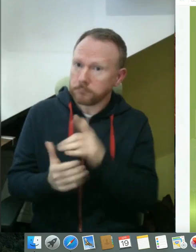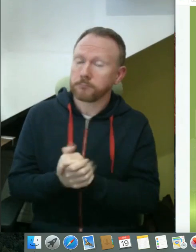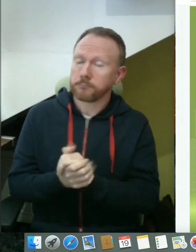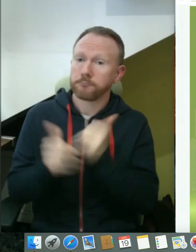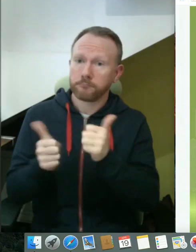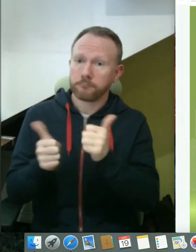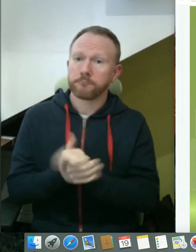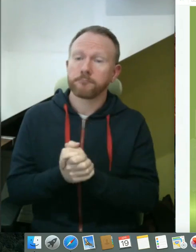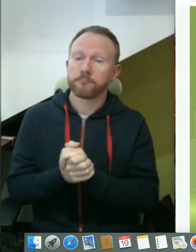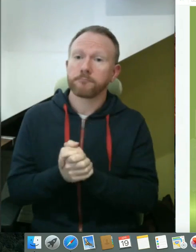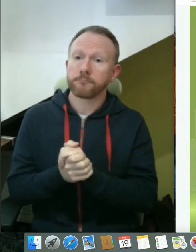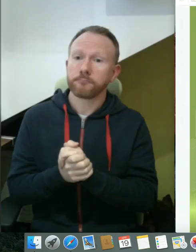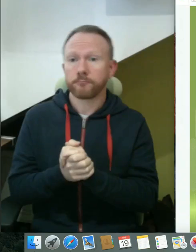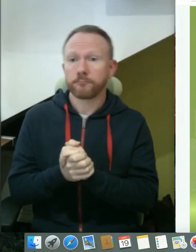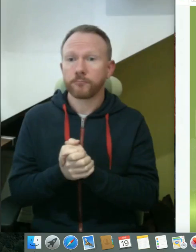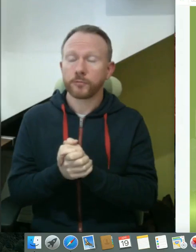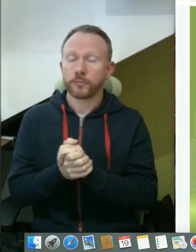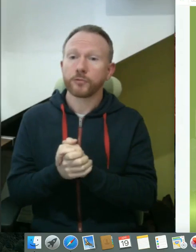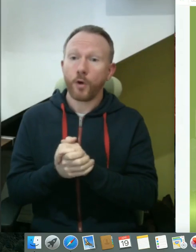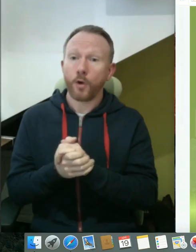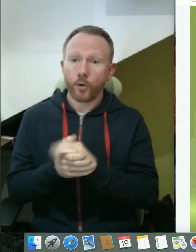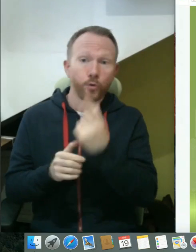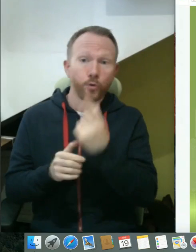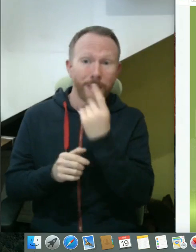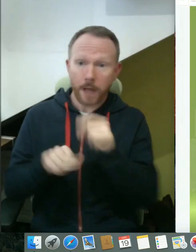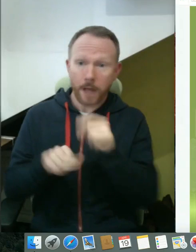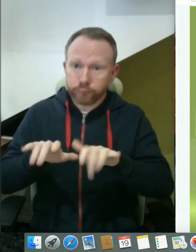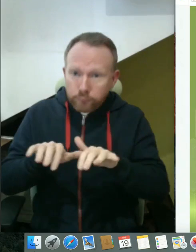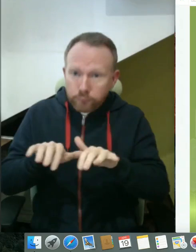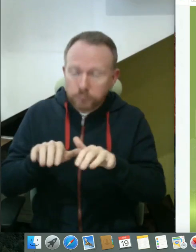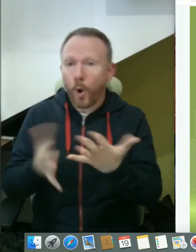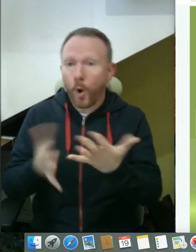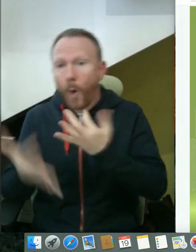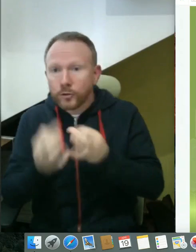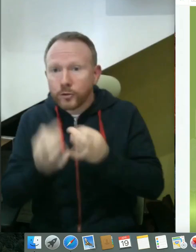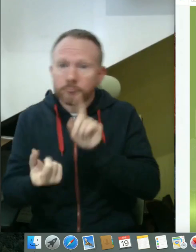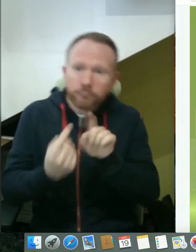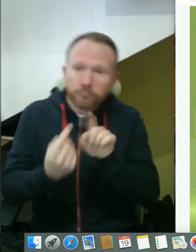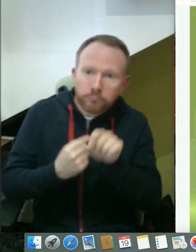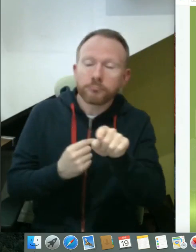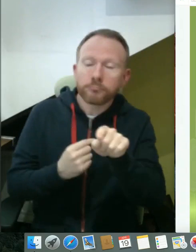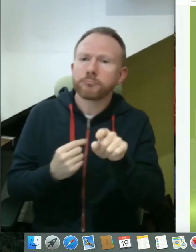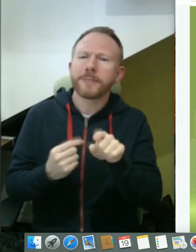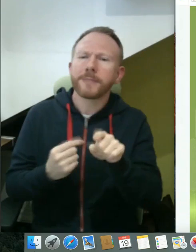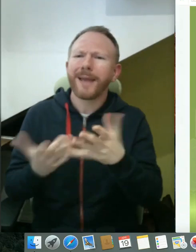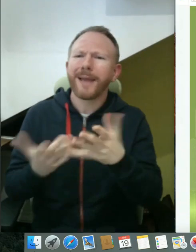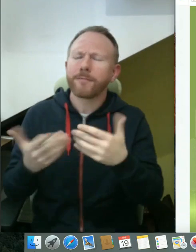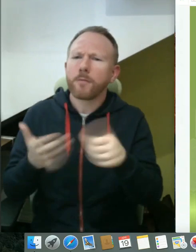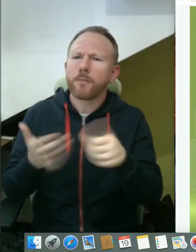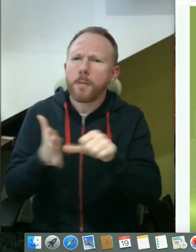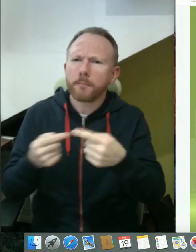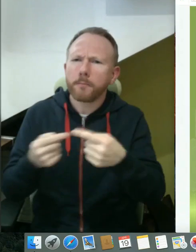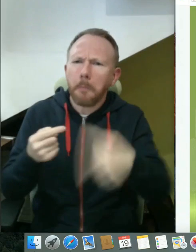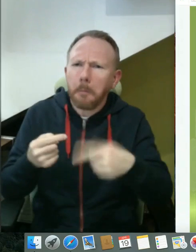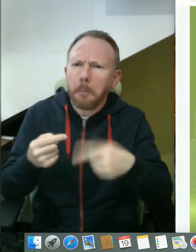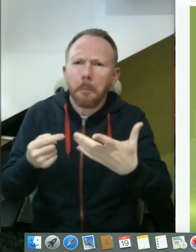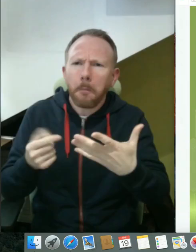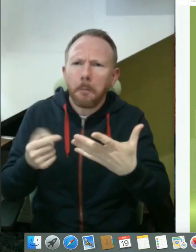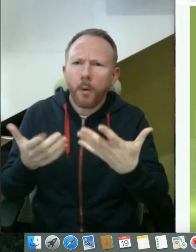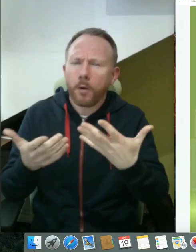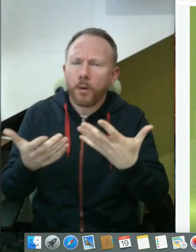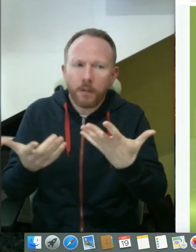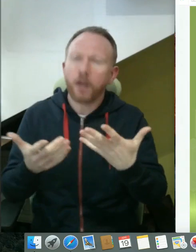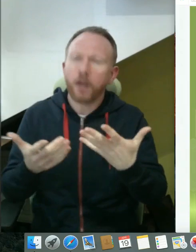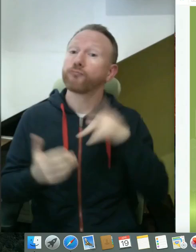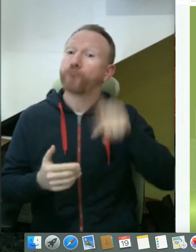facility within the software. So we will let us know if there are any problems using software. Rob is